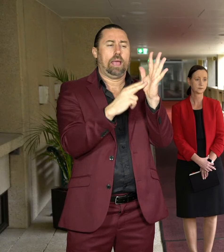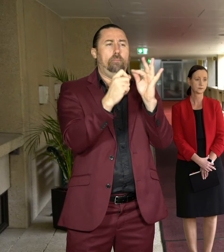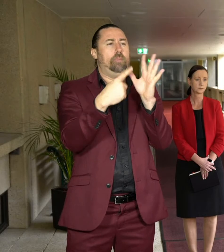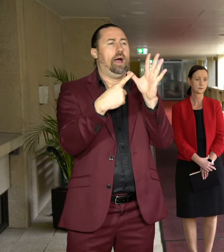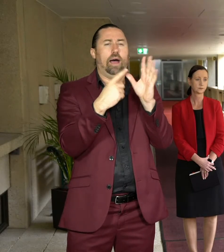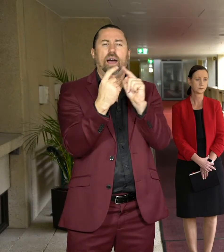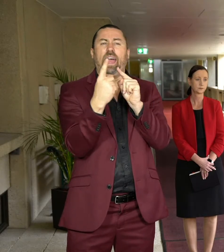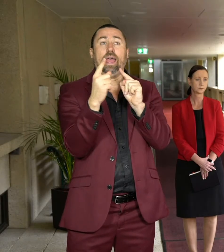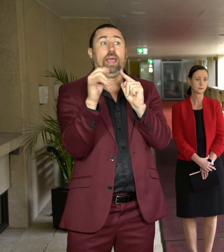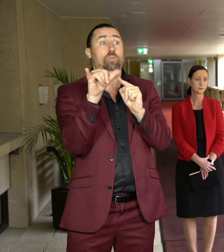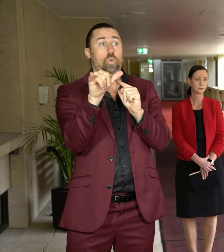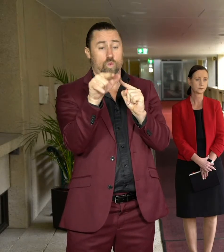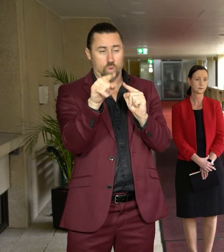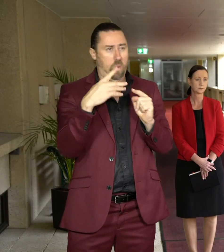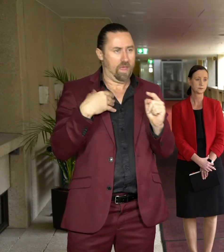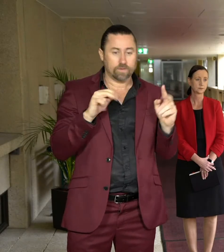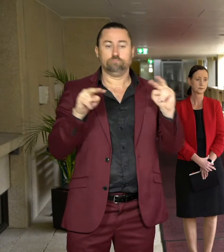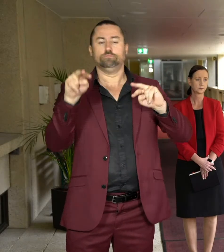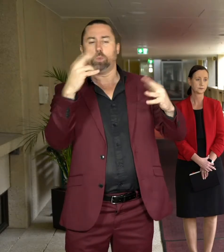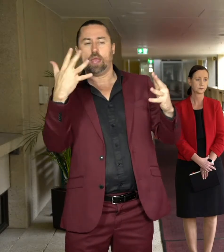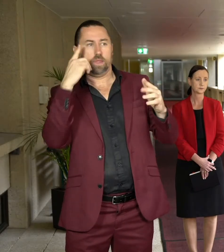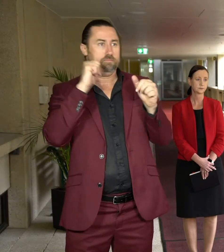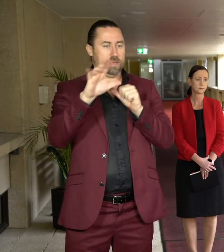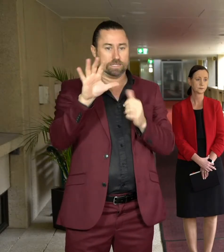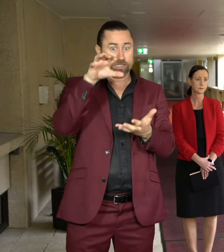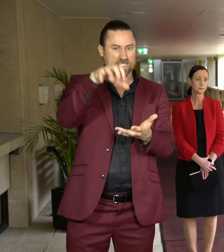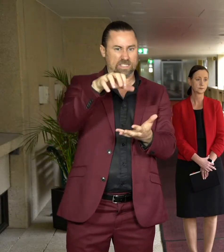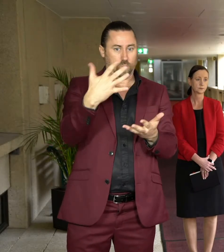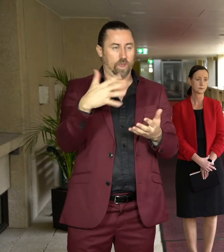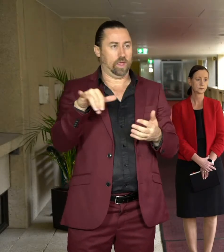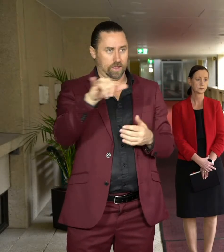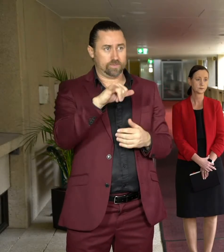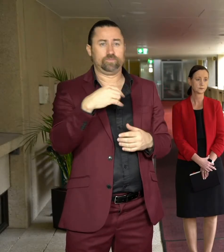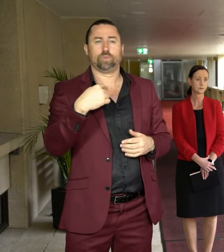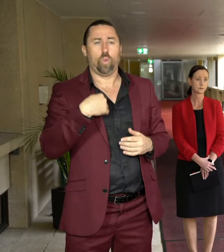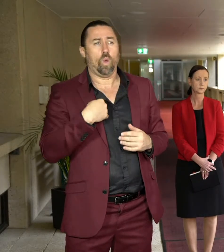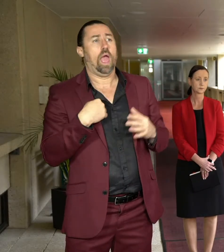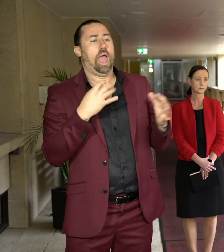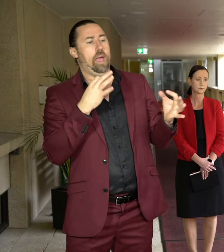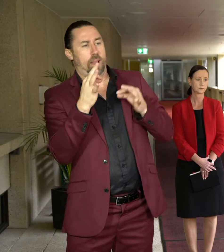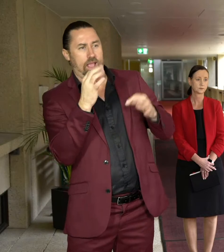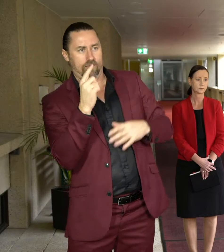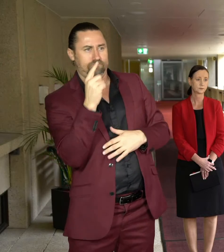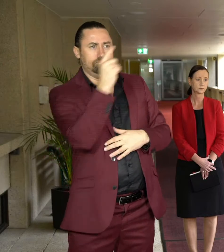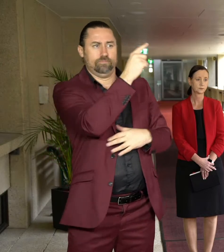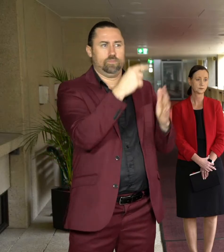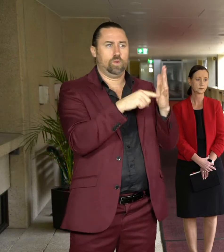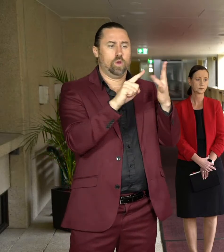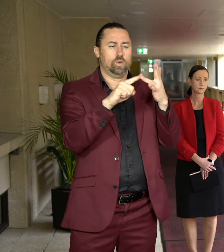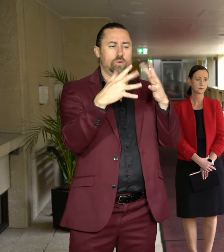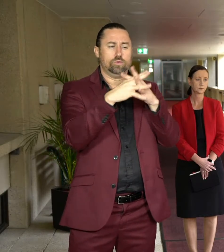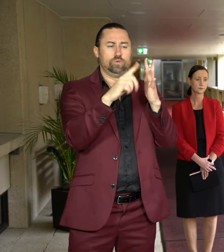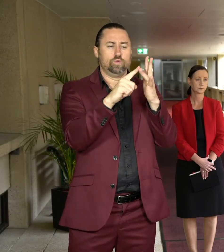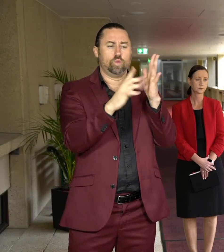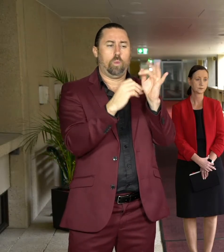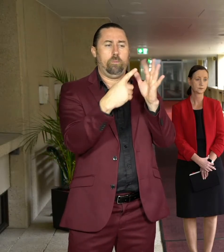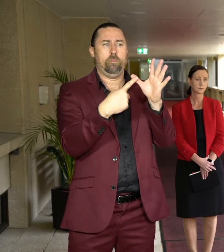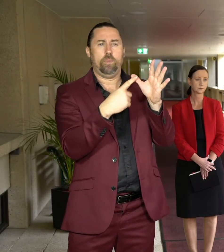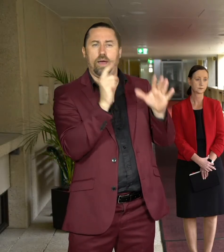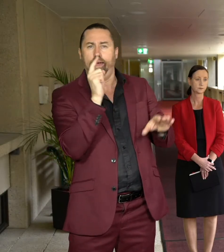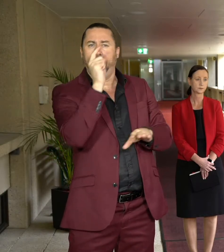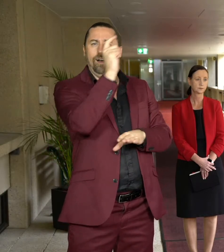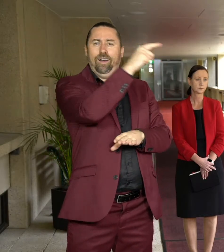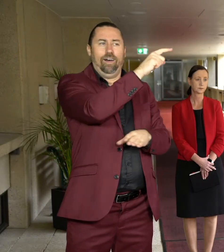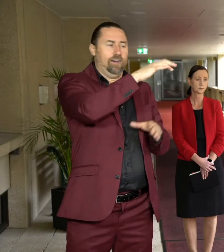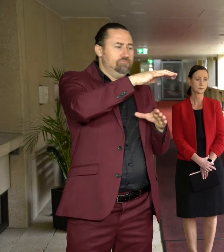be done. The proposals that we had been working on were for regional quarantine facilities. This clearly won't be a regional